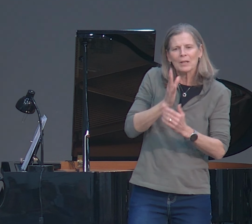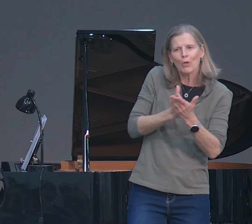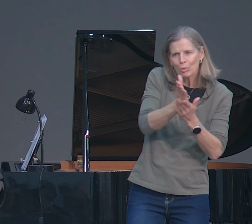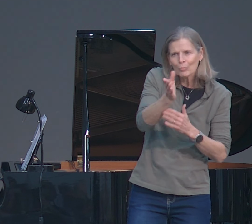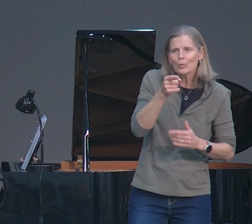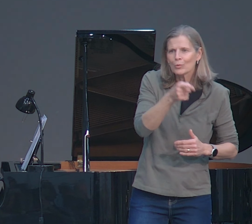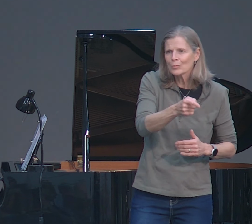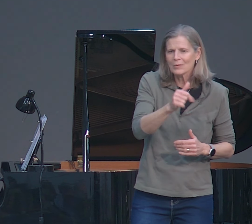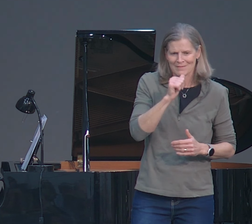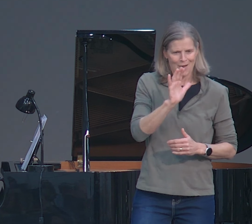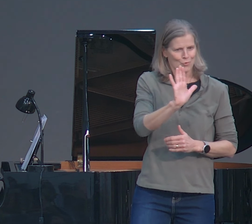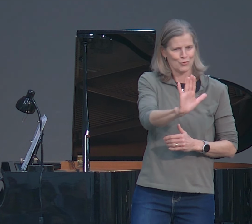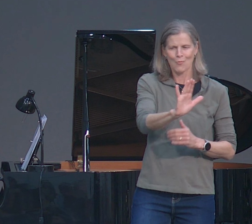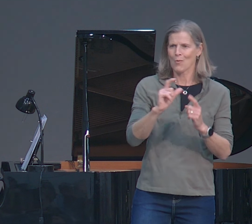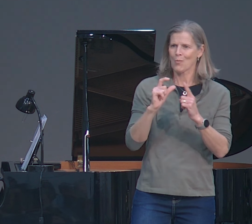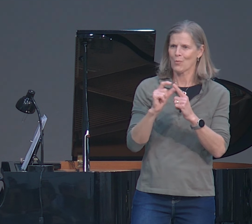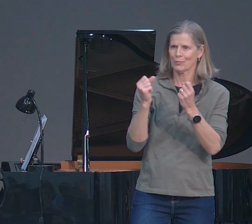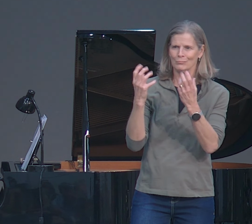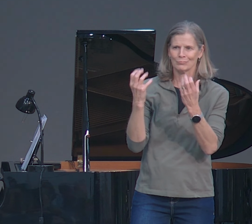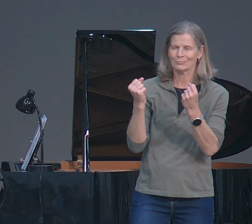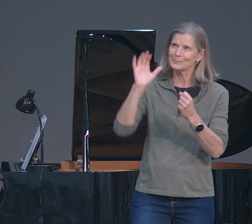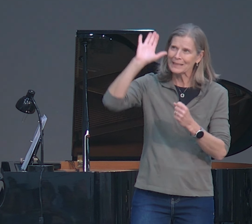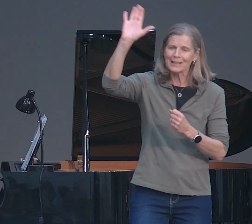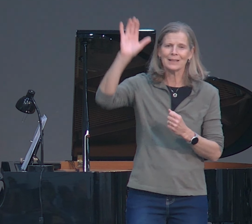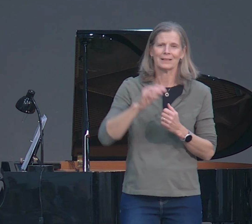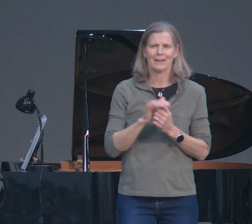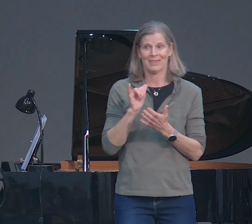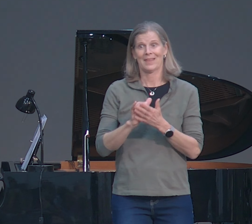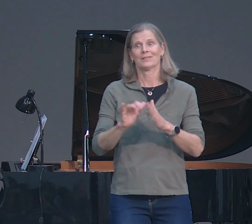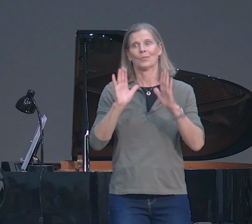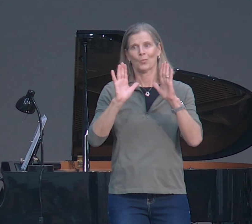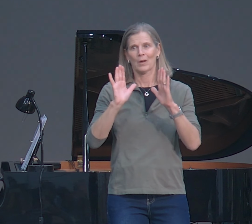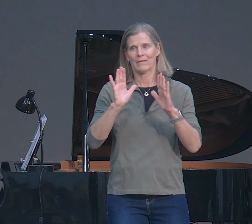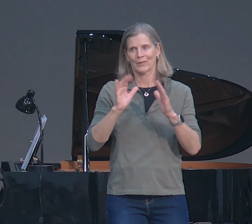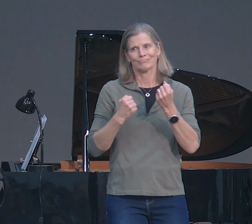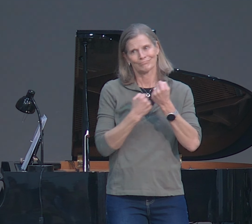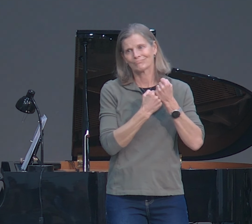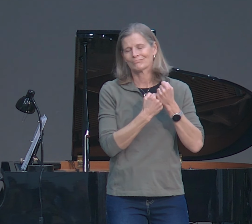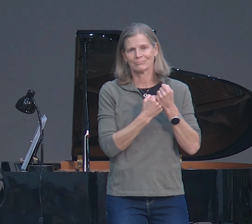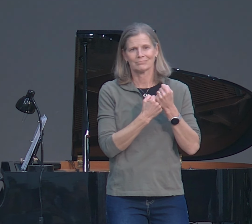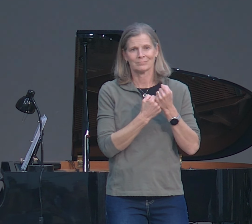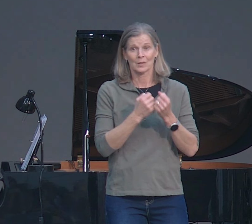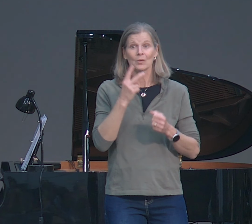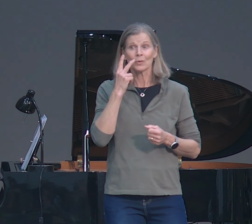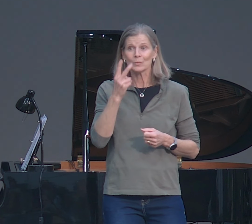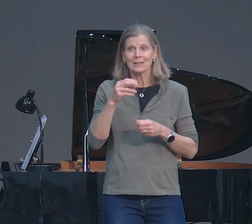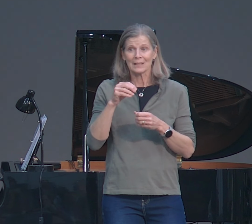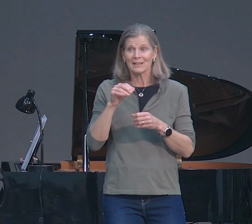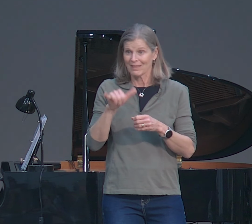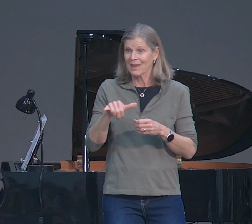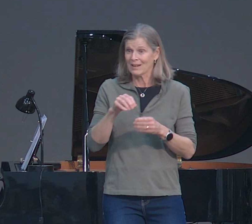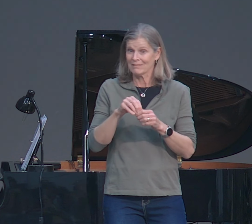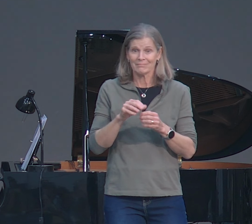It won't be your words. That's amazing assurance. And you know what? We actually see an instance of this in the Bible.